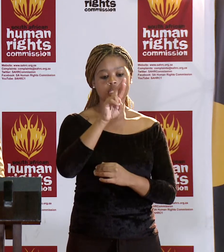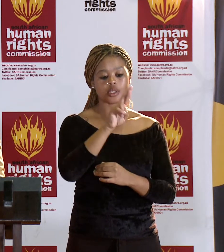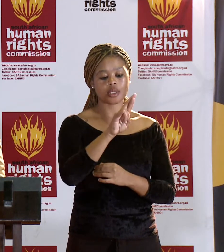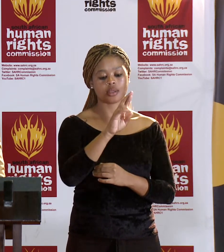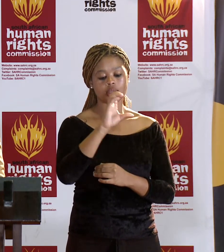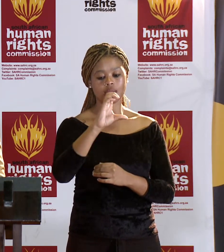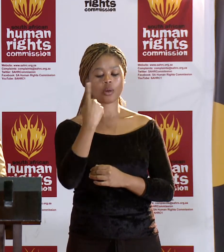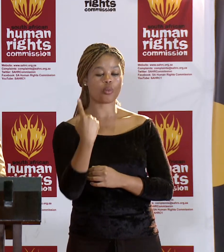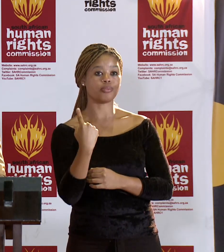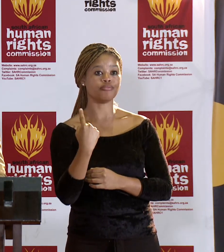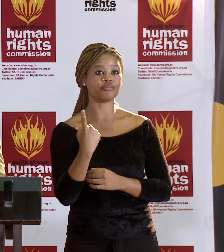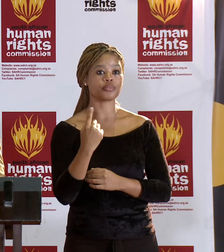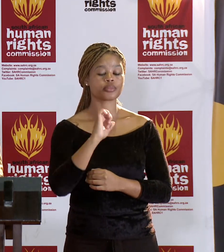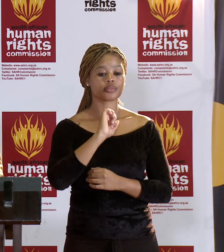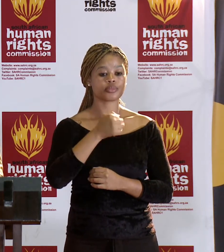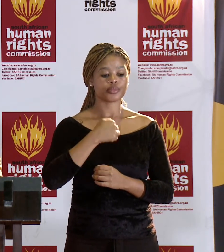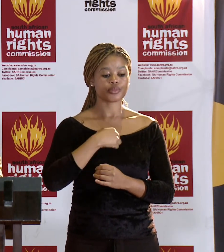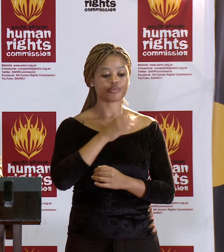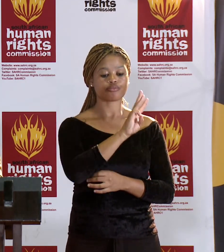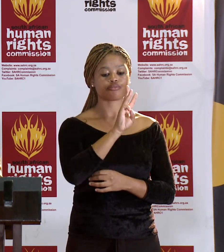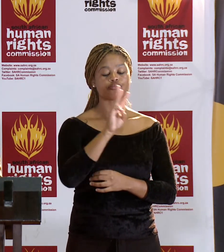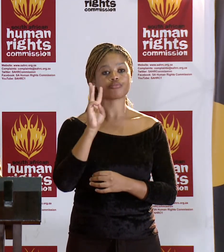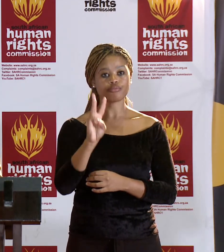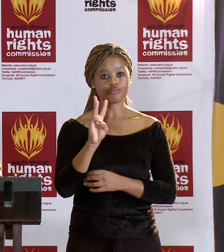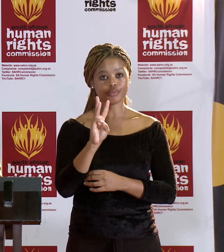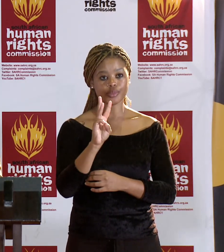SHRC1. And our website is